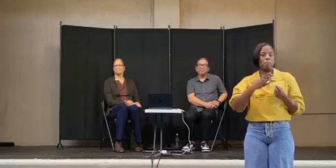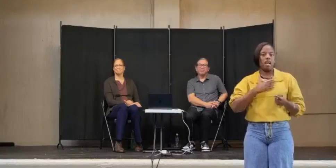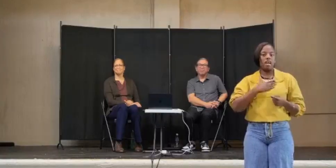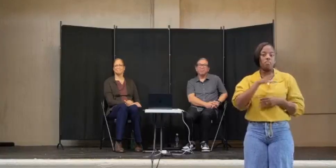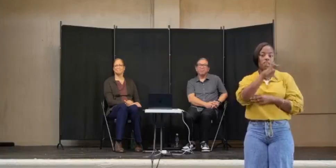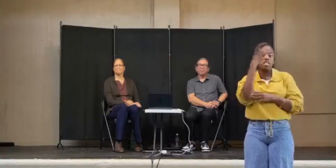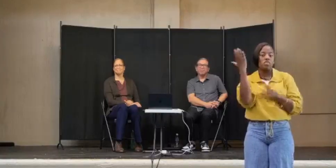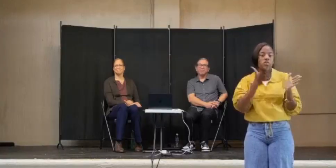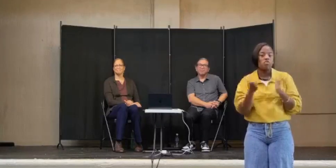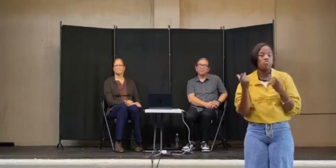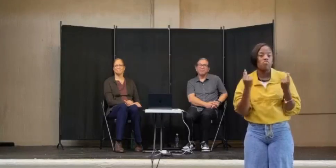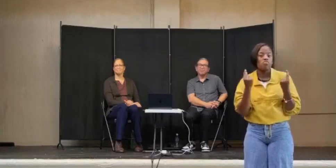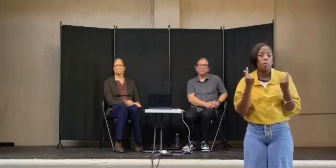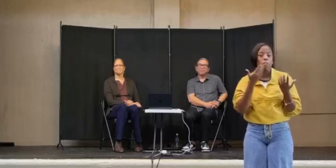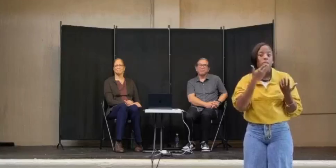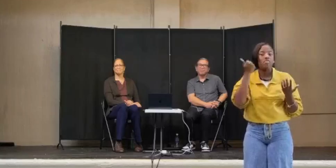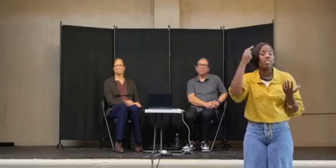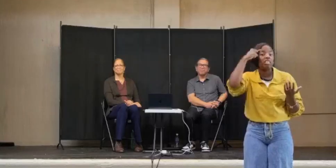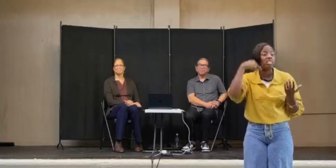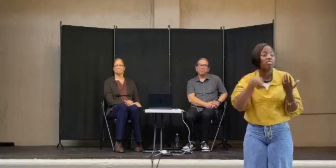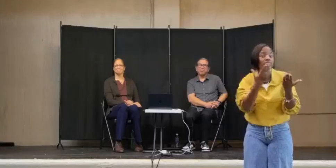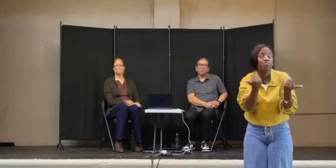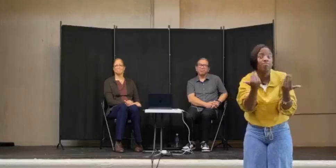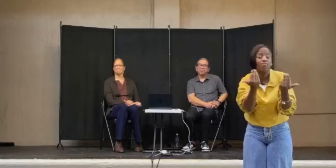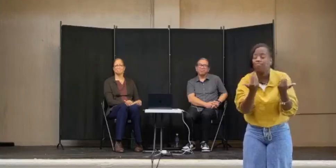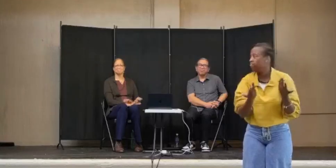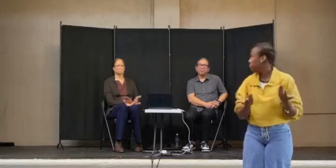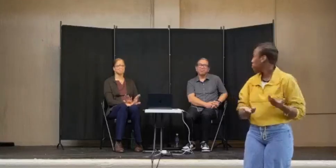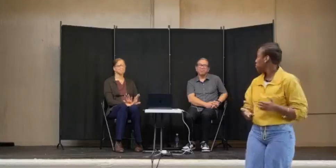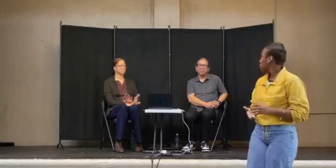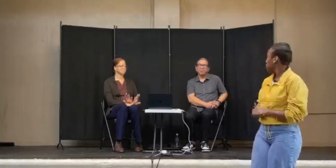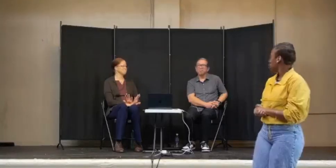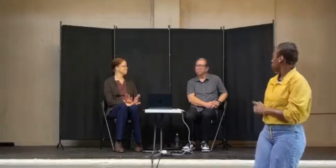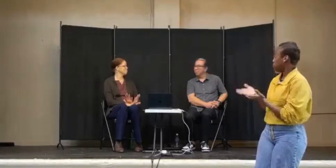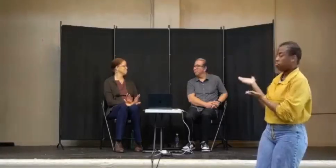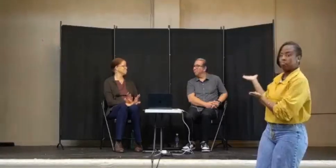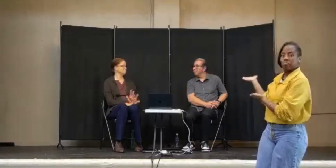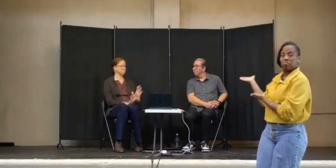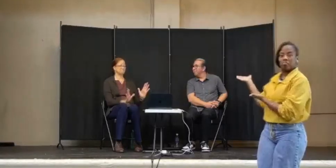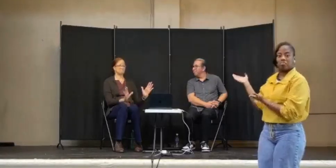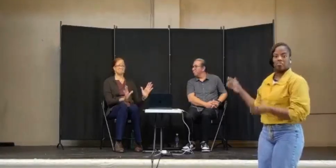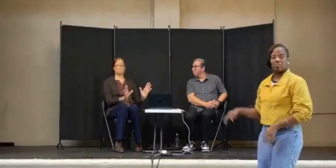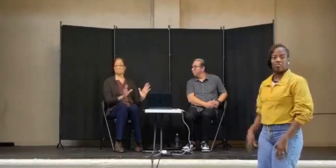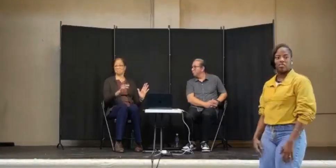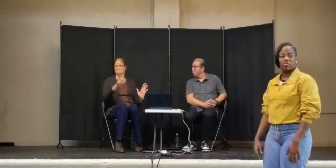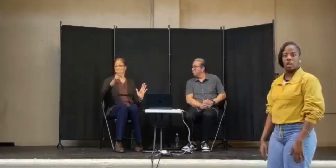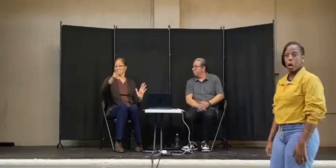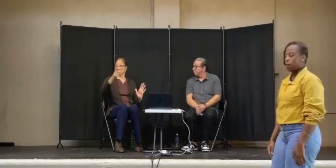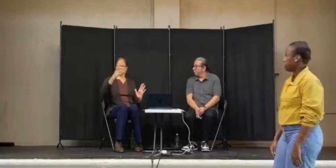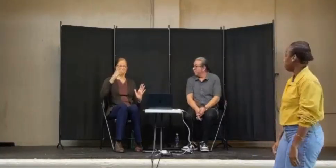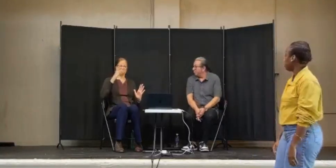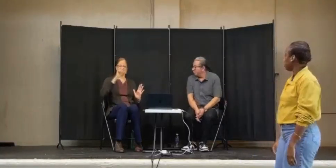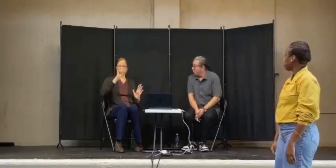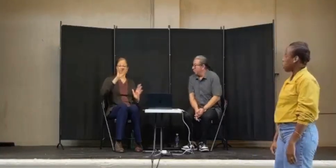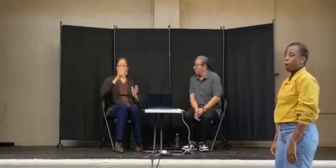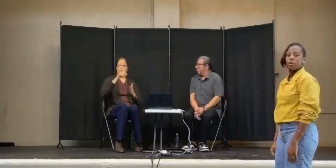Yeah, and, you know, my Christmas plans, what should I do for my Christmas plans? What do you